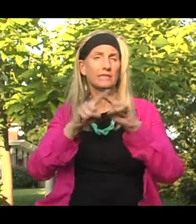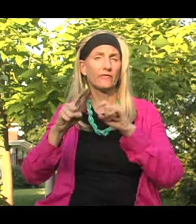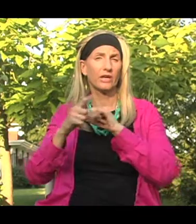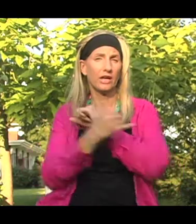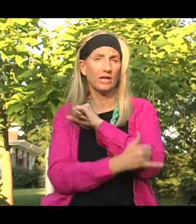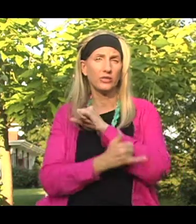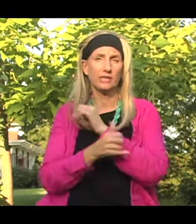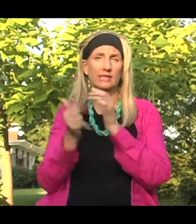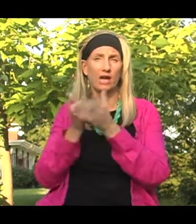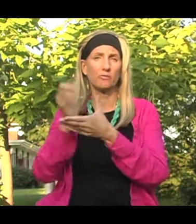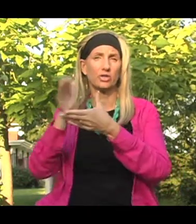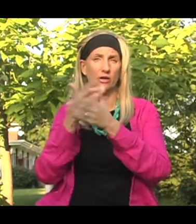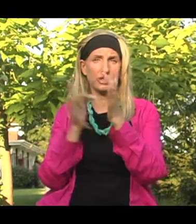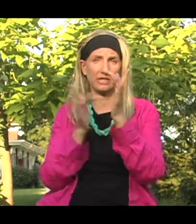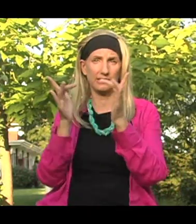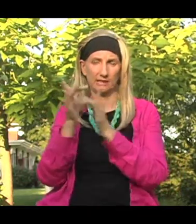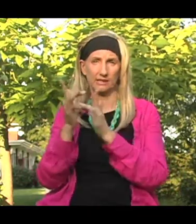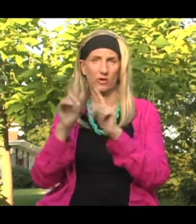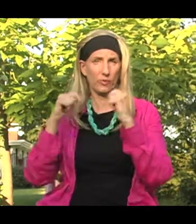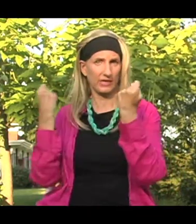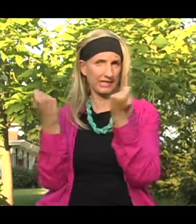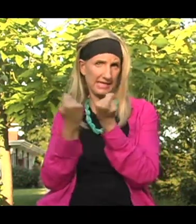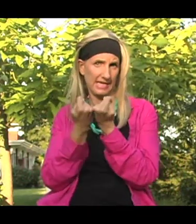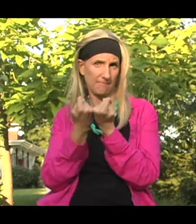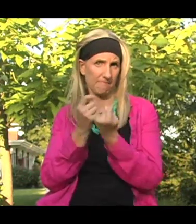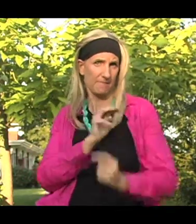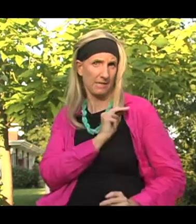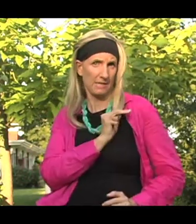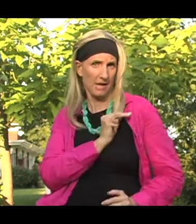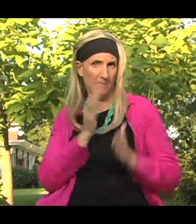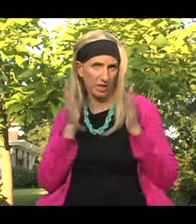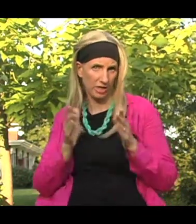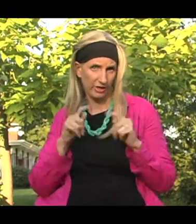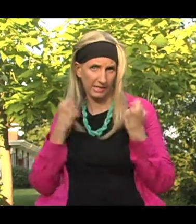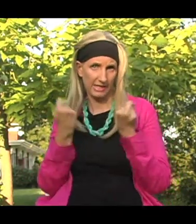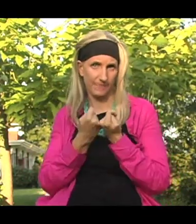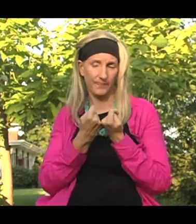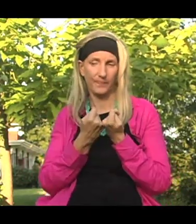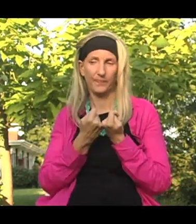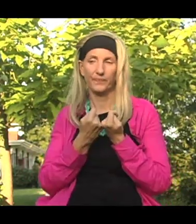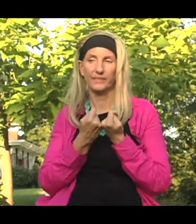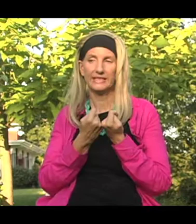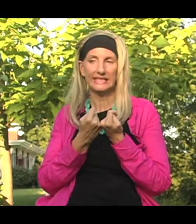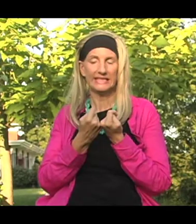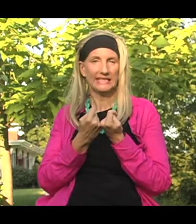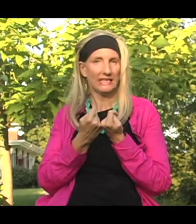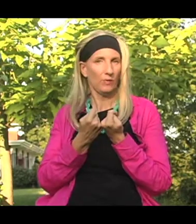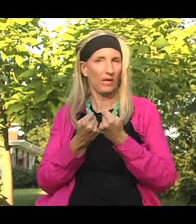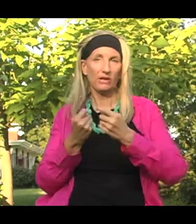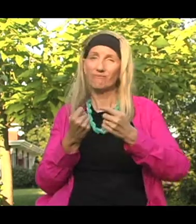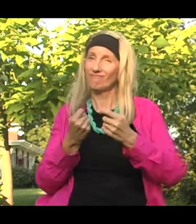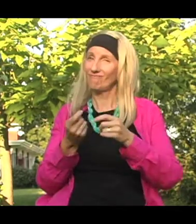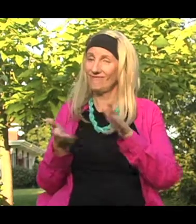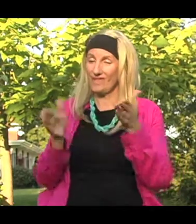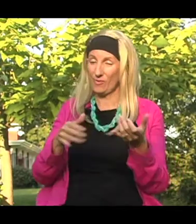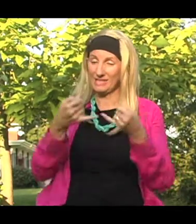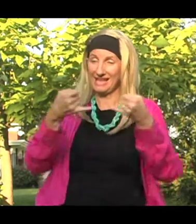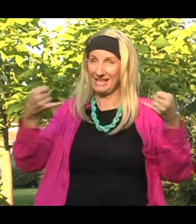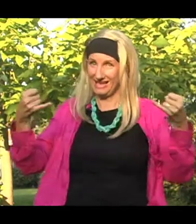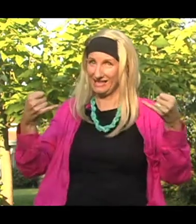different countries and help share Jesus with a team, a missionary team. Well, there were deadlines. There